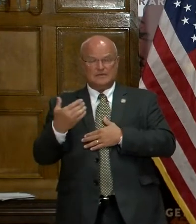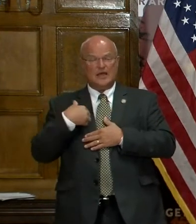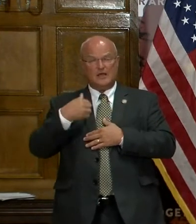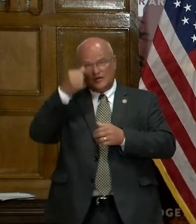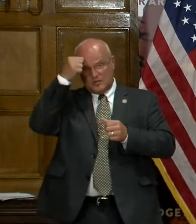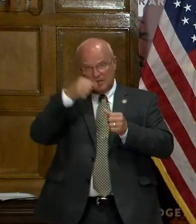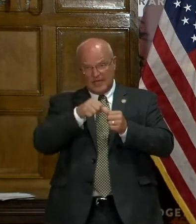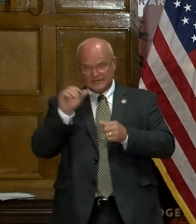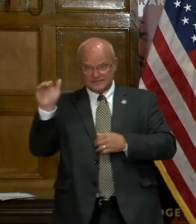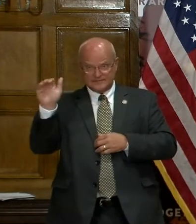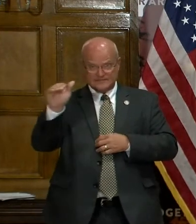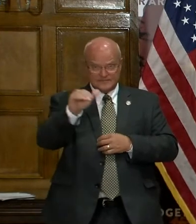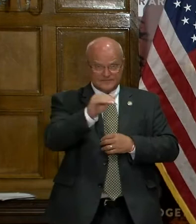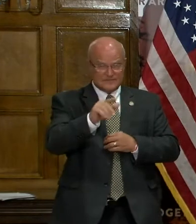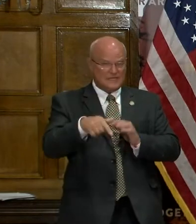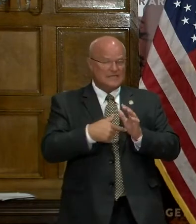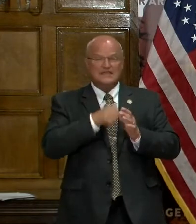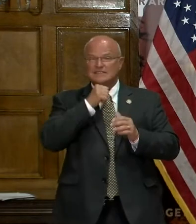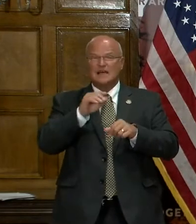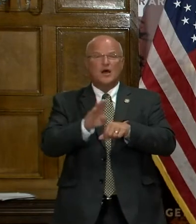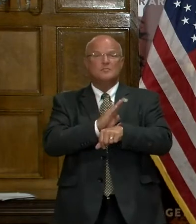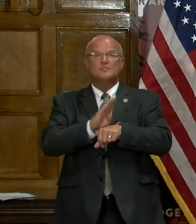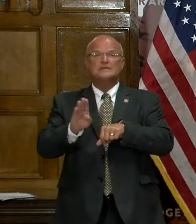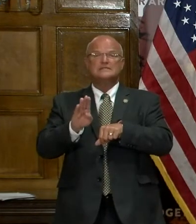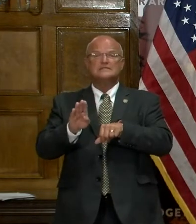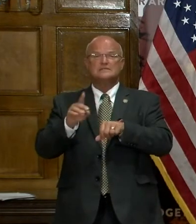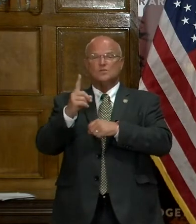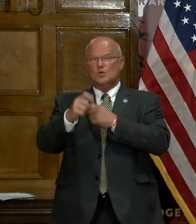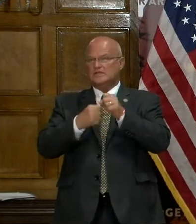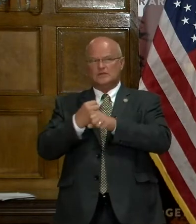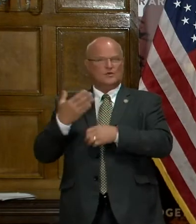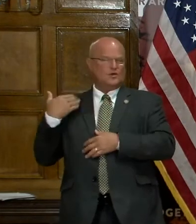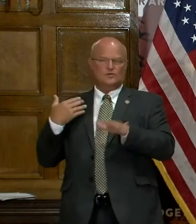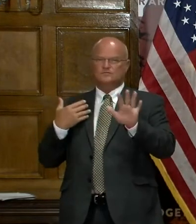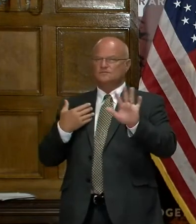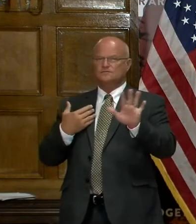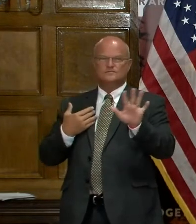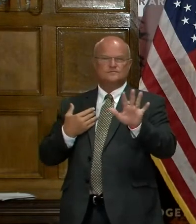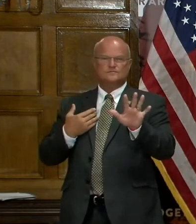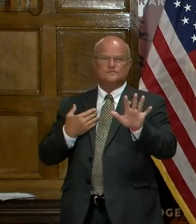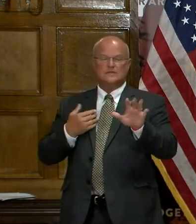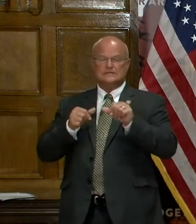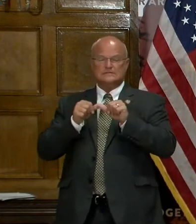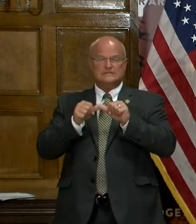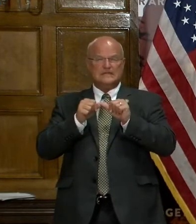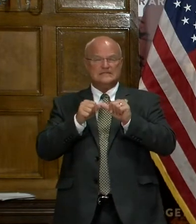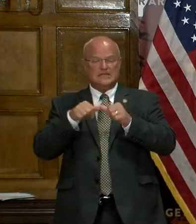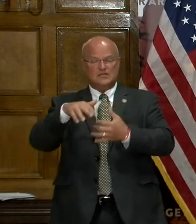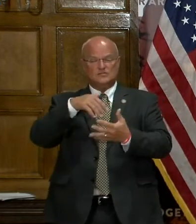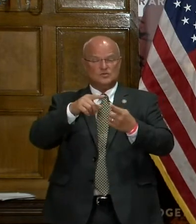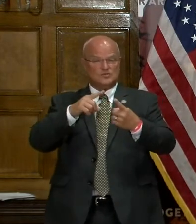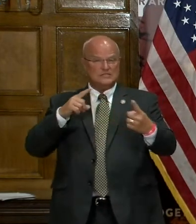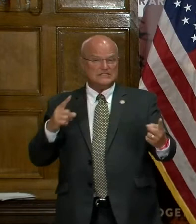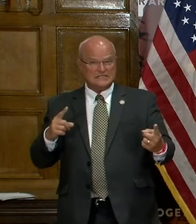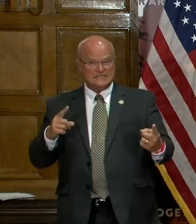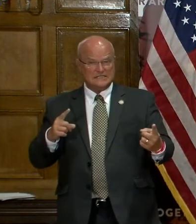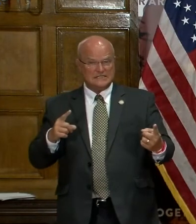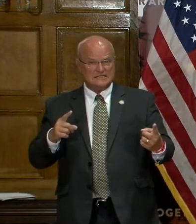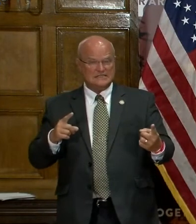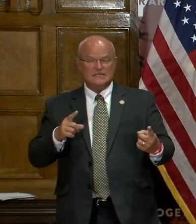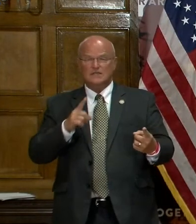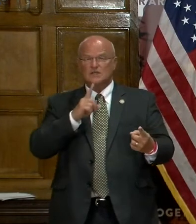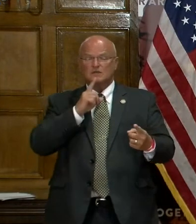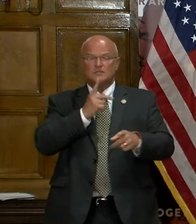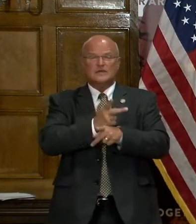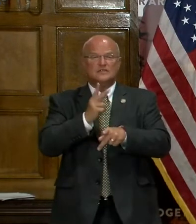to remind everybody that this is not business as it was a year ago. We need to maintain our social distancing. We need